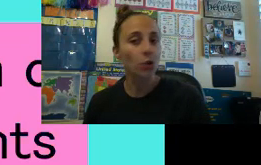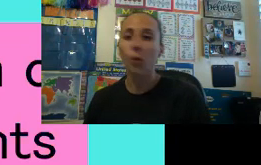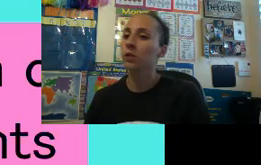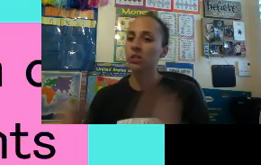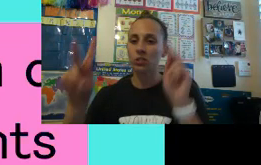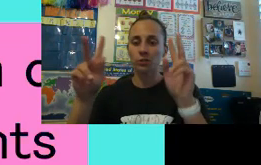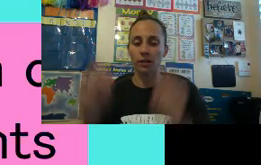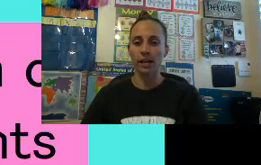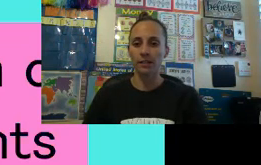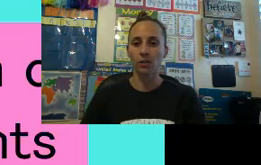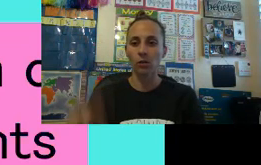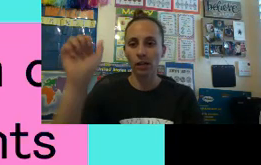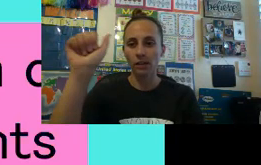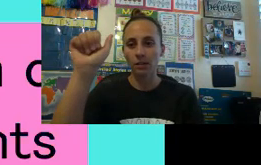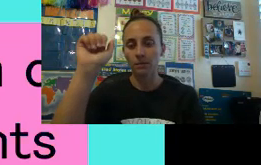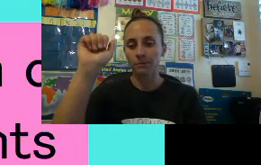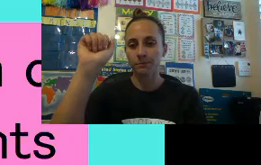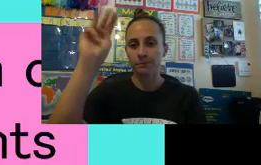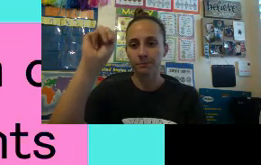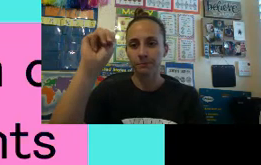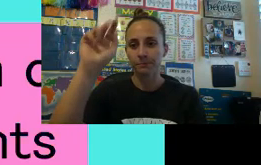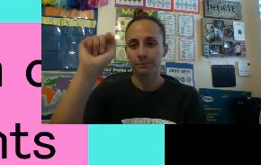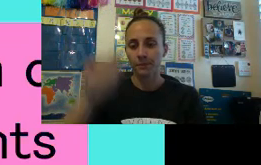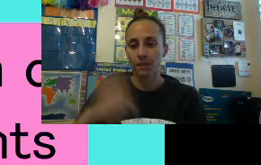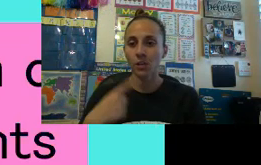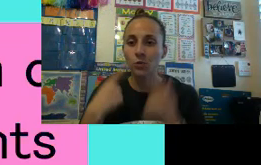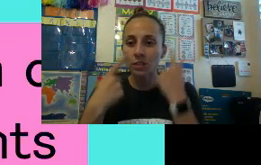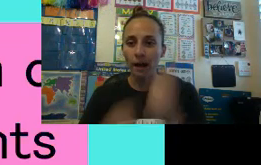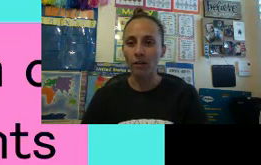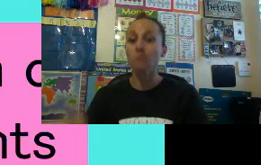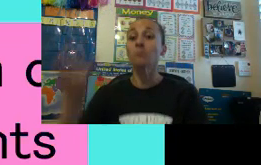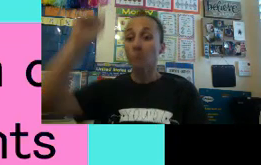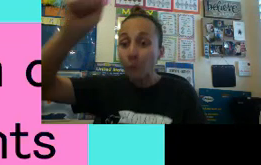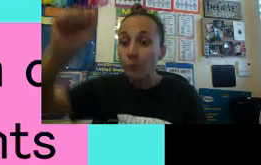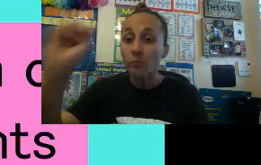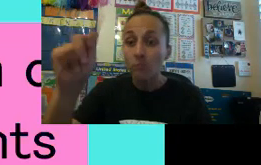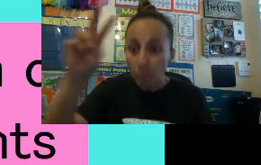language don't only just use their hands. They don't go like this. They use their mouths,